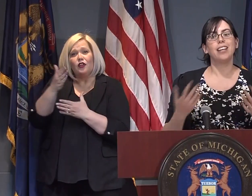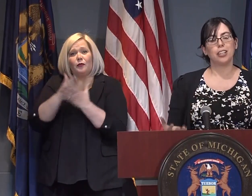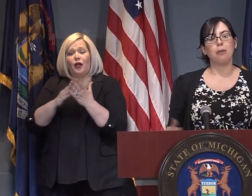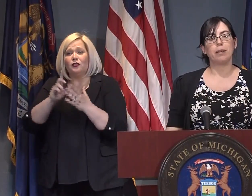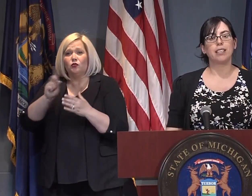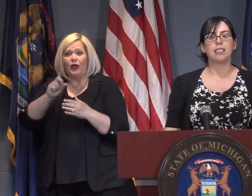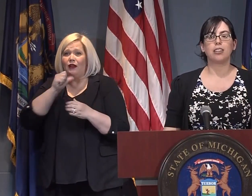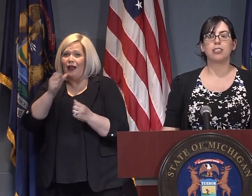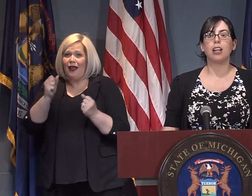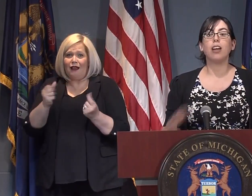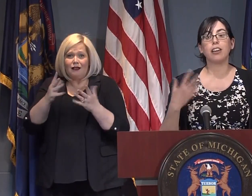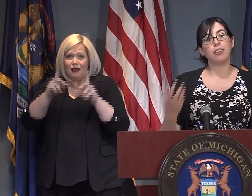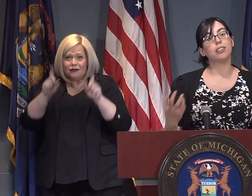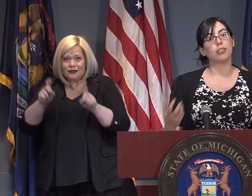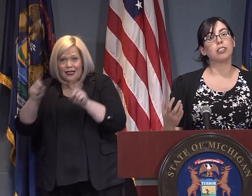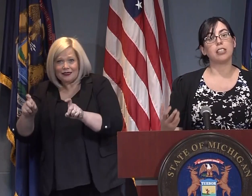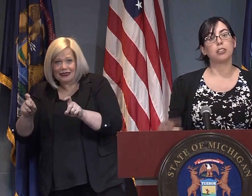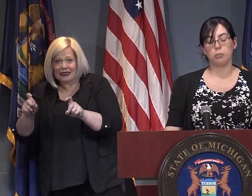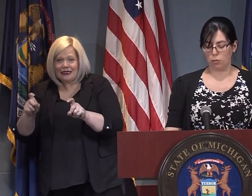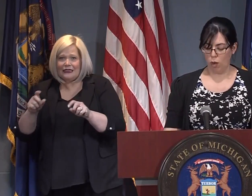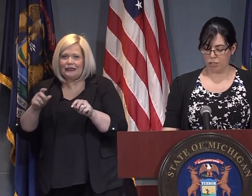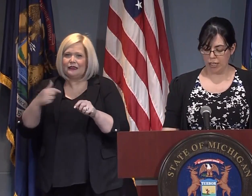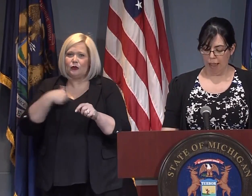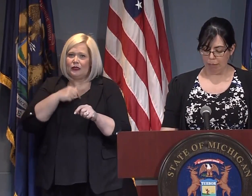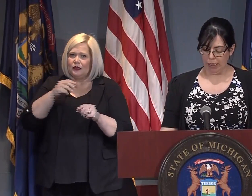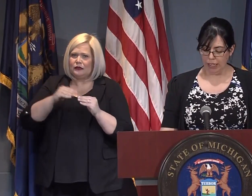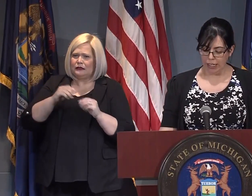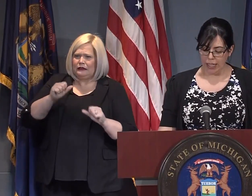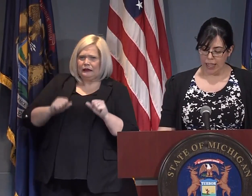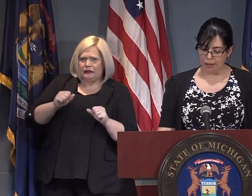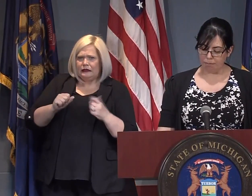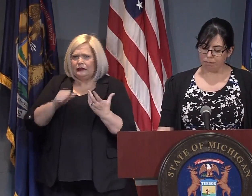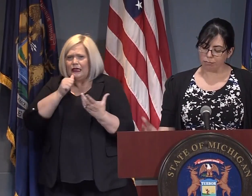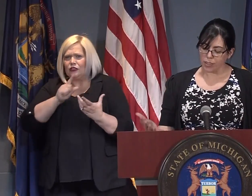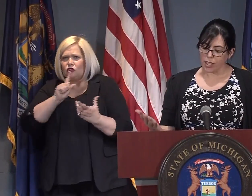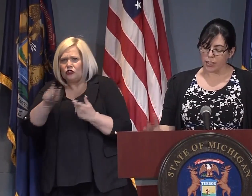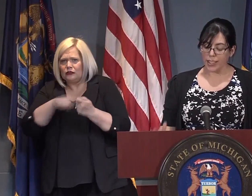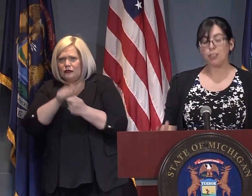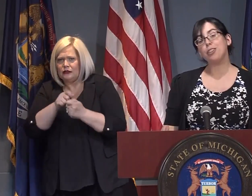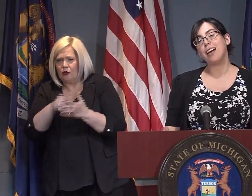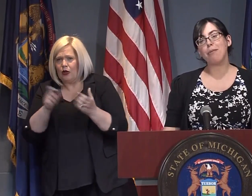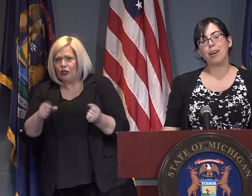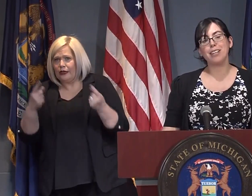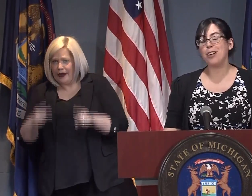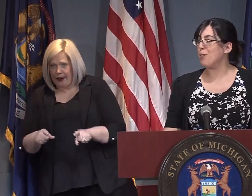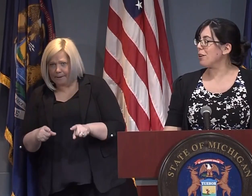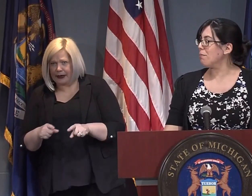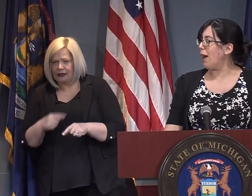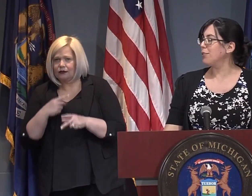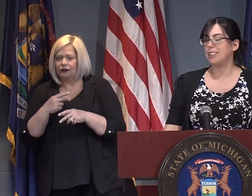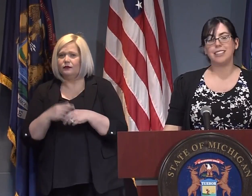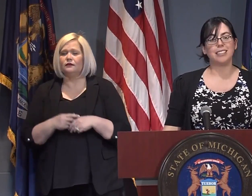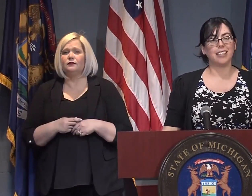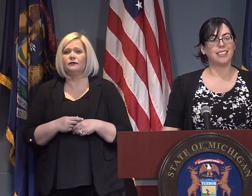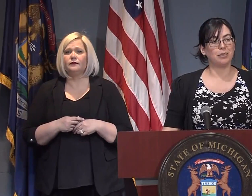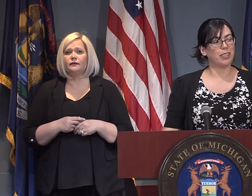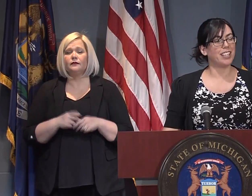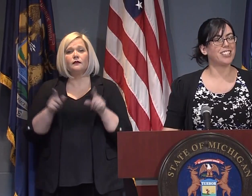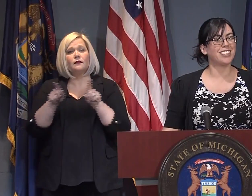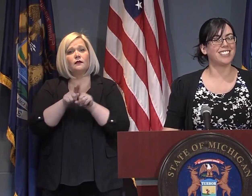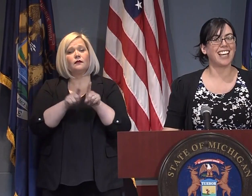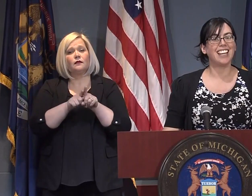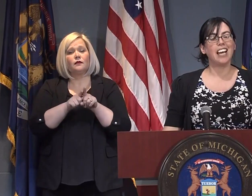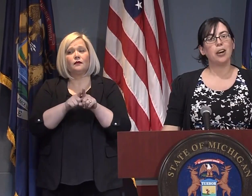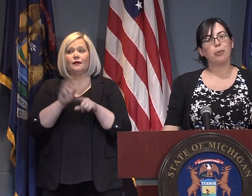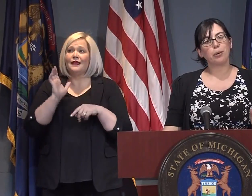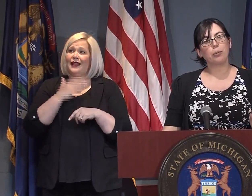monitoring, because there's a lot of uncertainty in terms of what could happen. The other thing I want to note about these